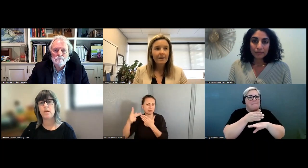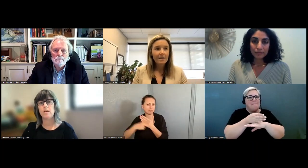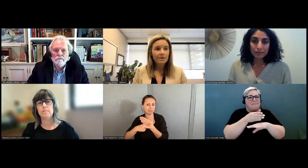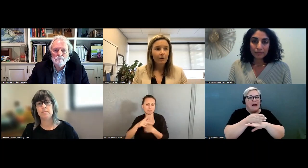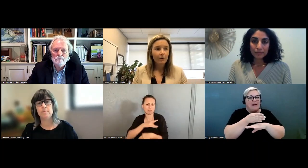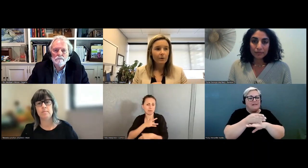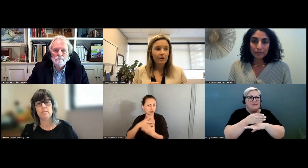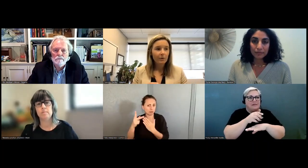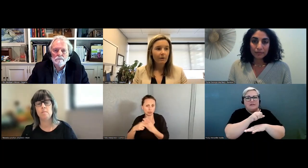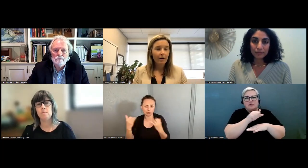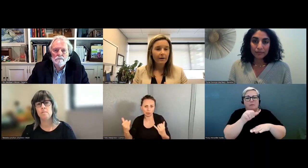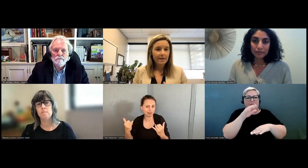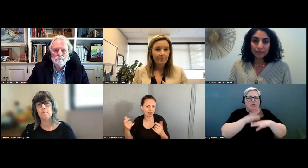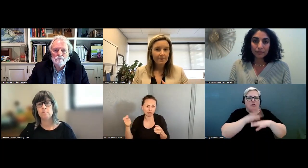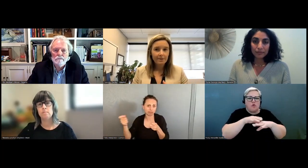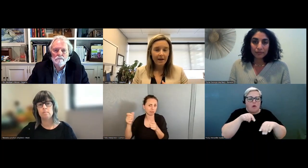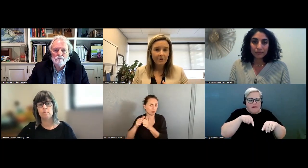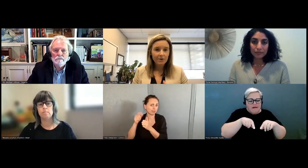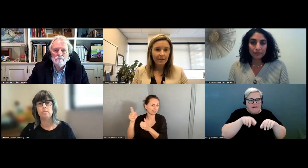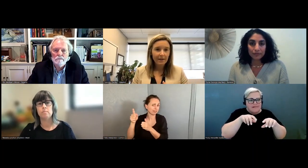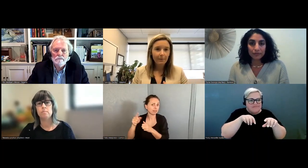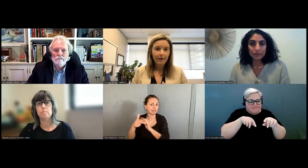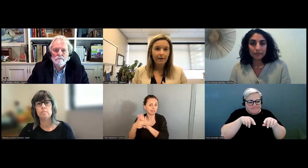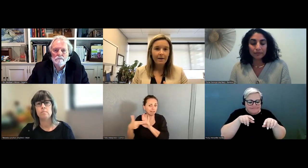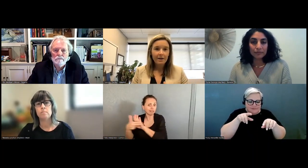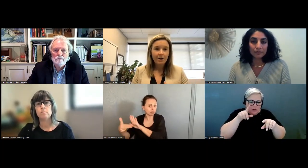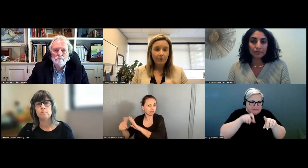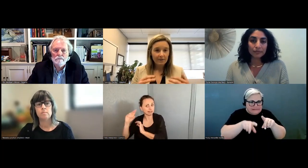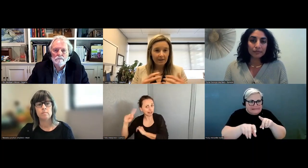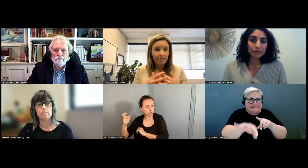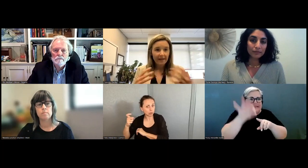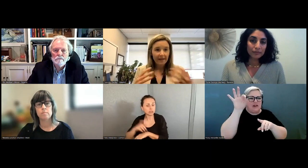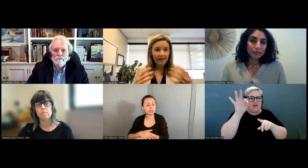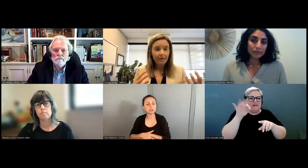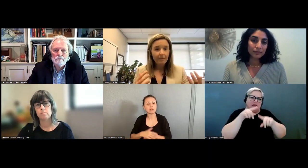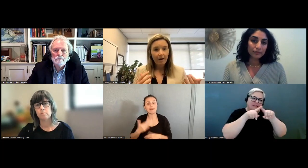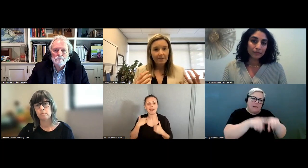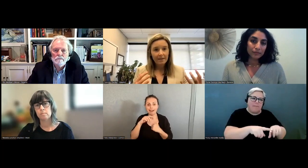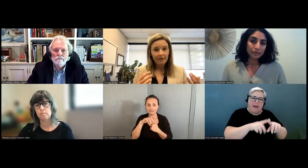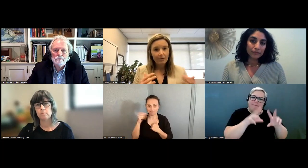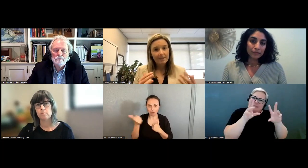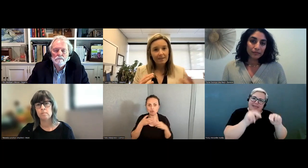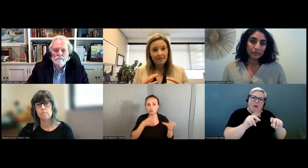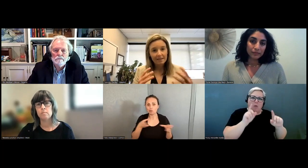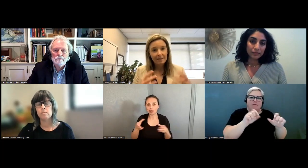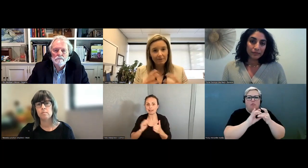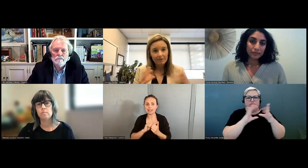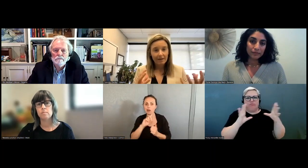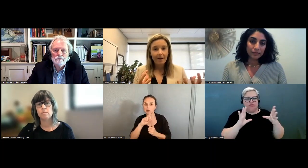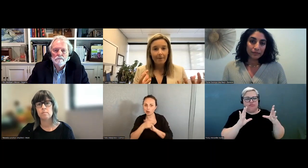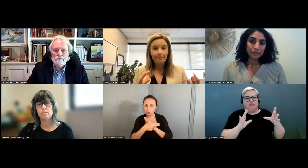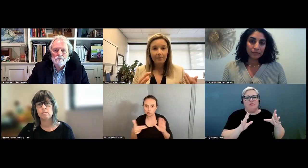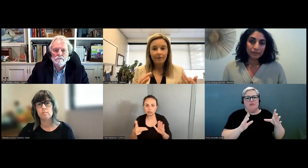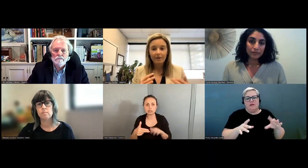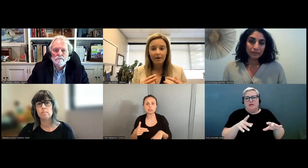currently. So, there are examples internationally where, there's another layer on diagnosis that